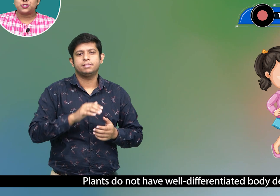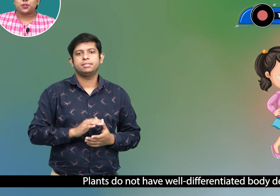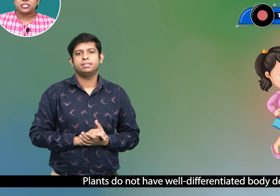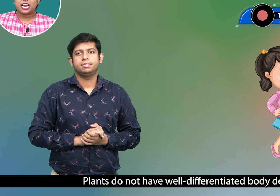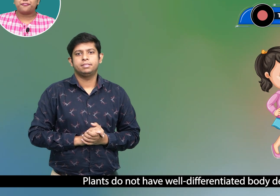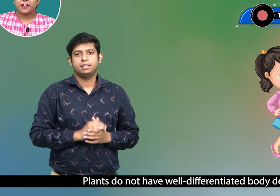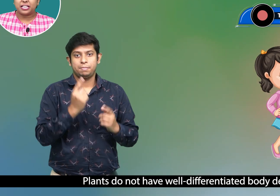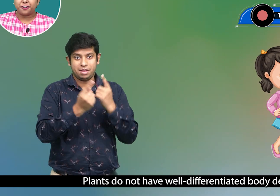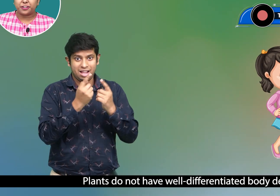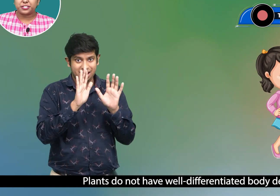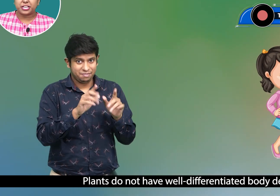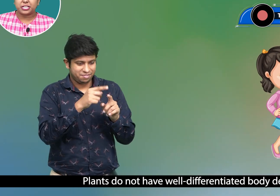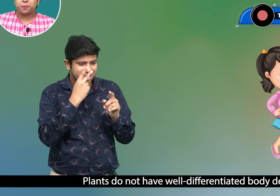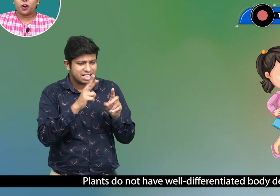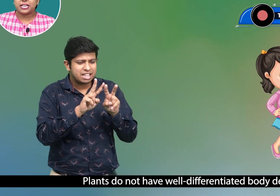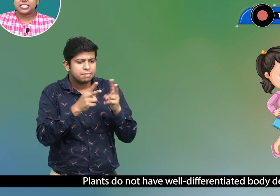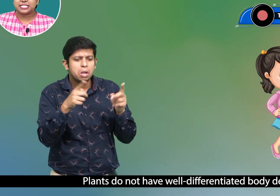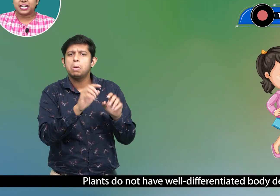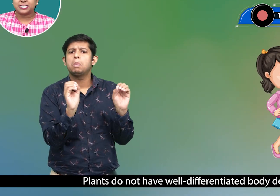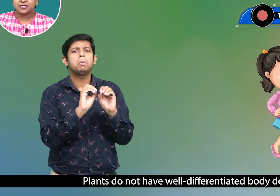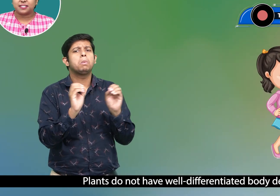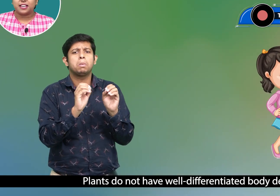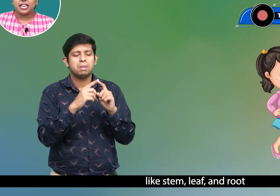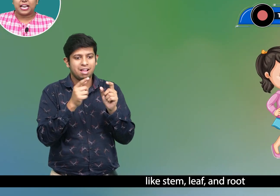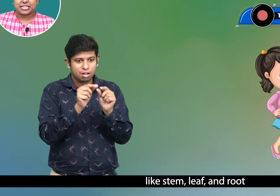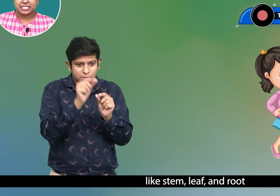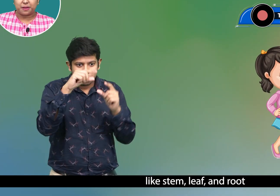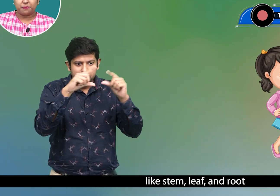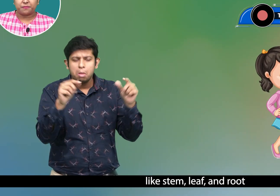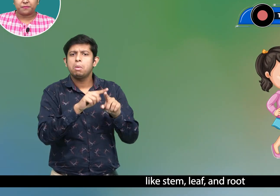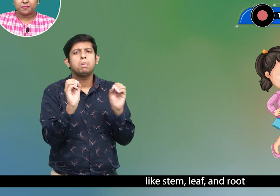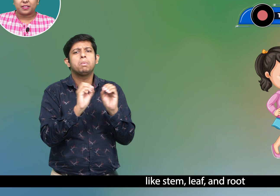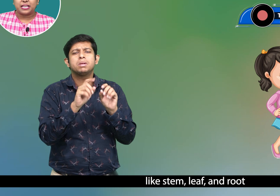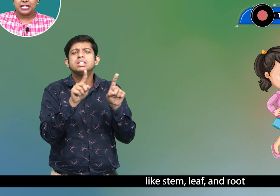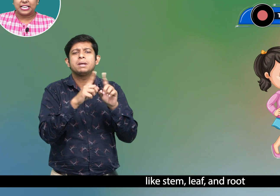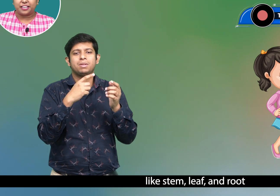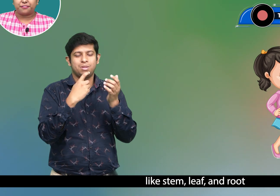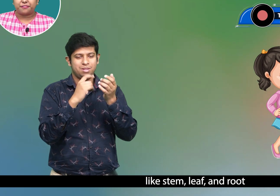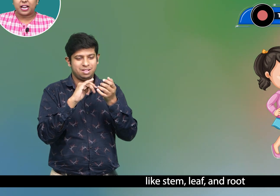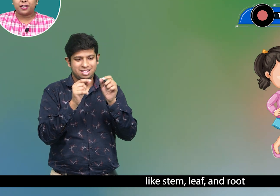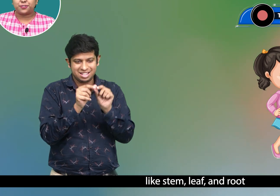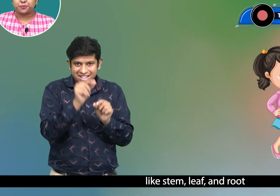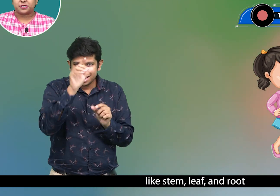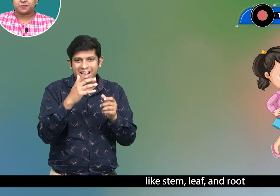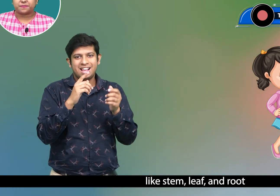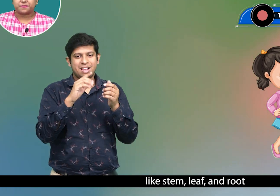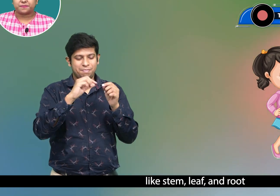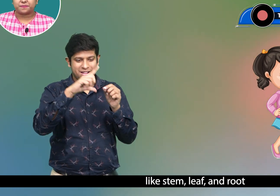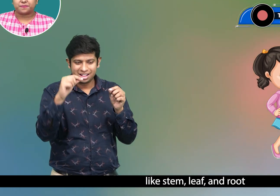Plants do not have well differentiated body designs like stem, leaf and